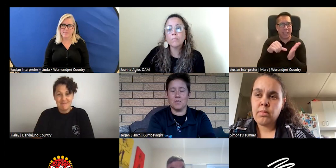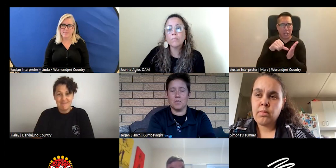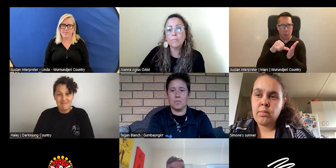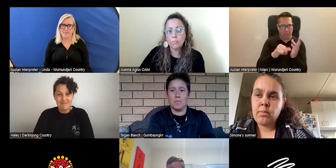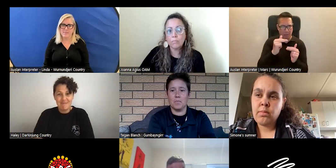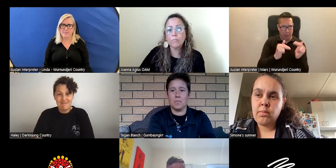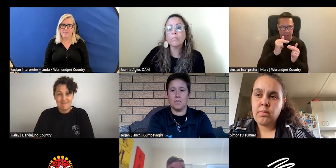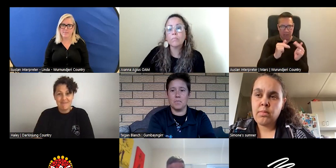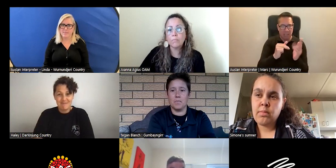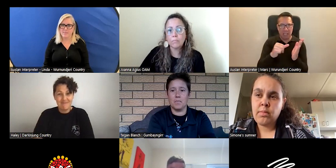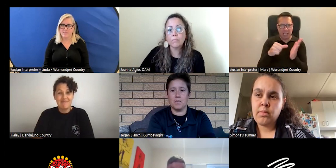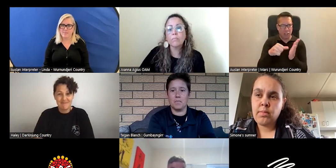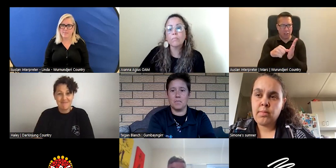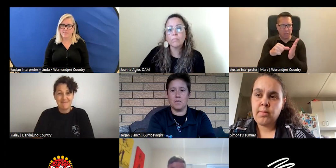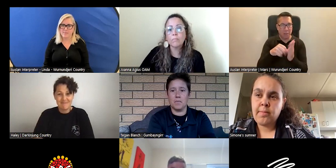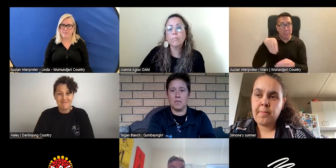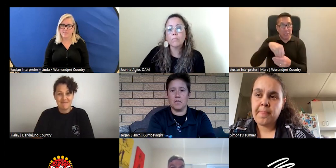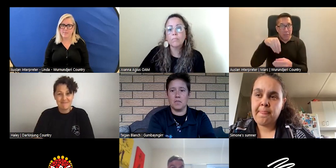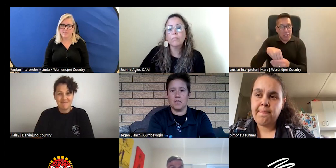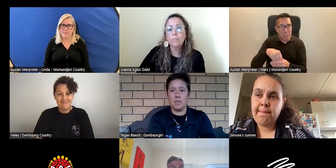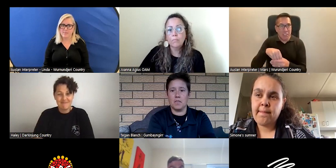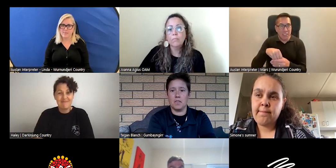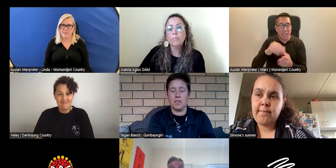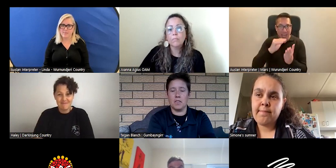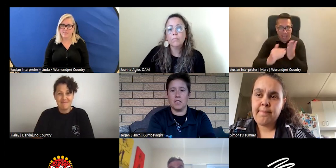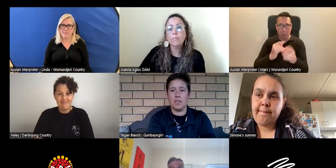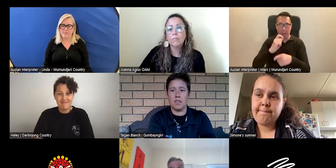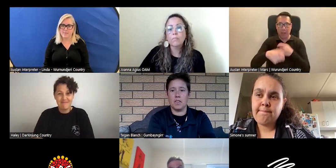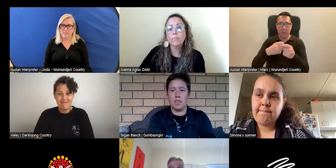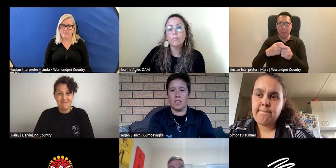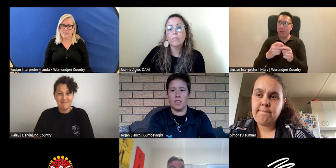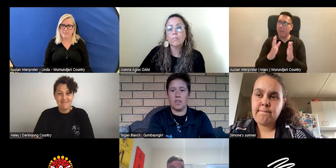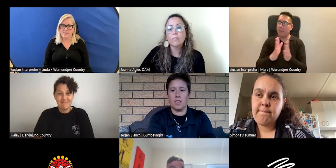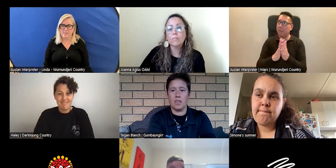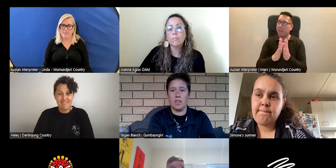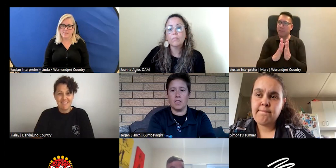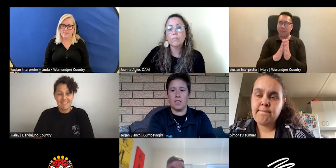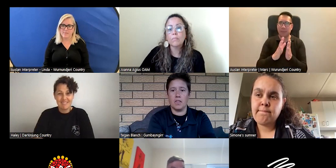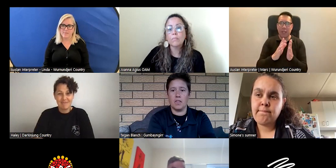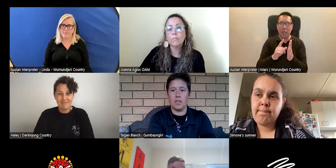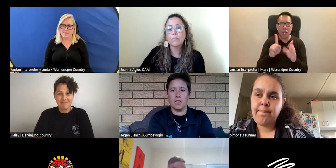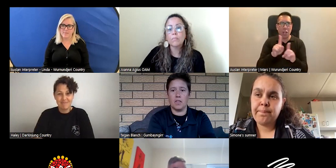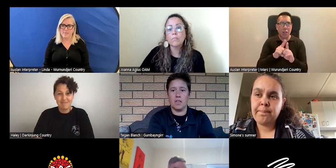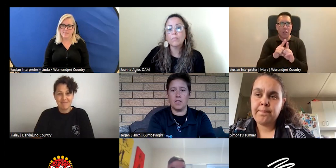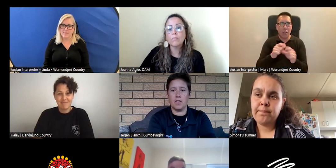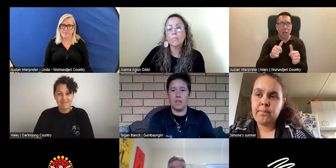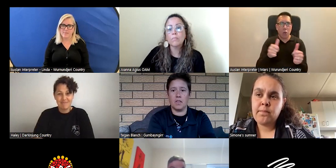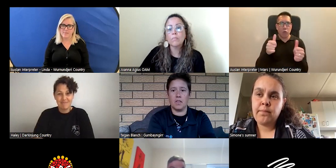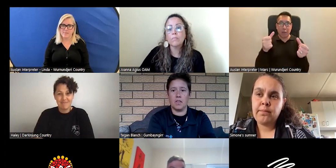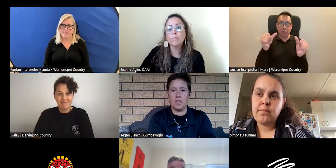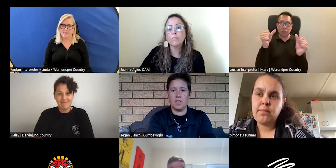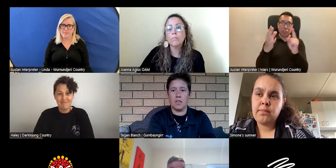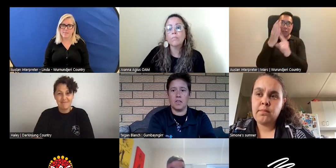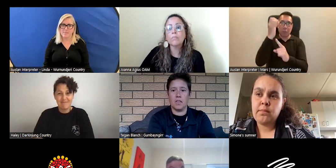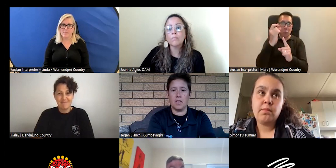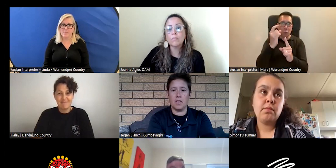and economic participation has now become one of those great achievable